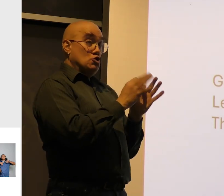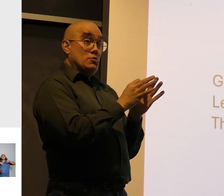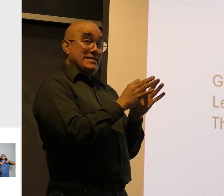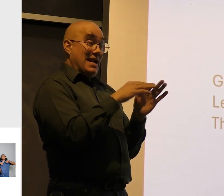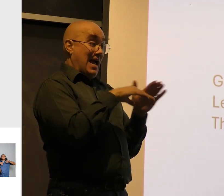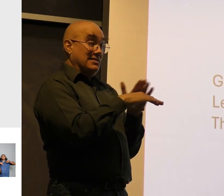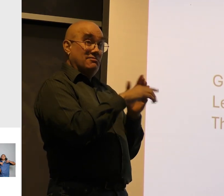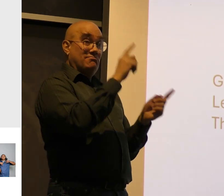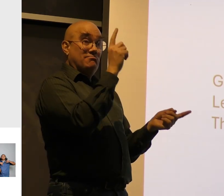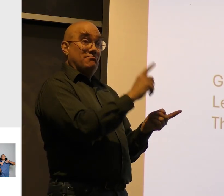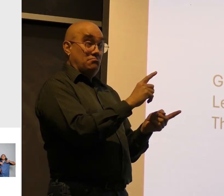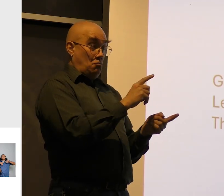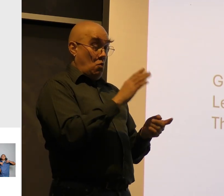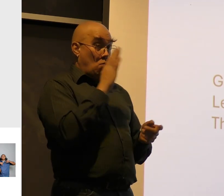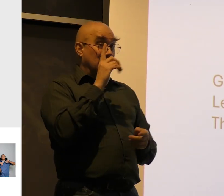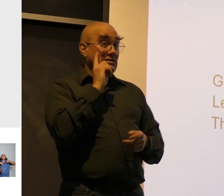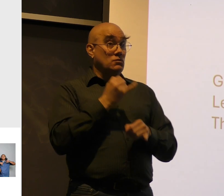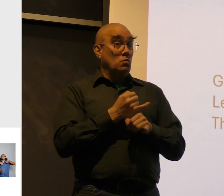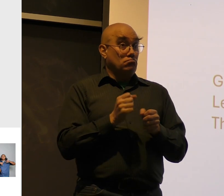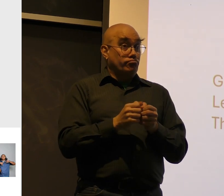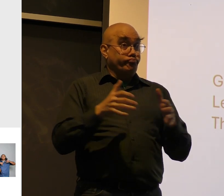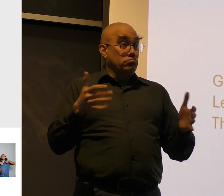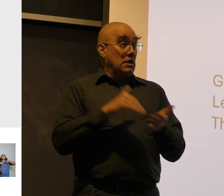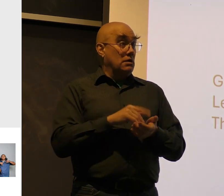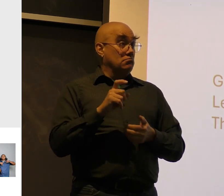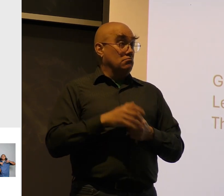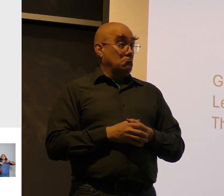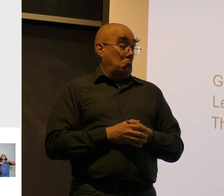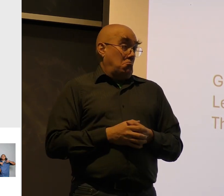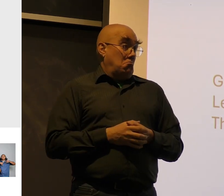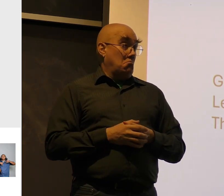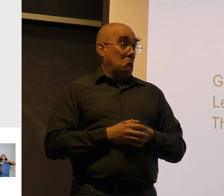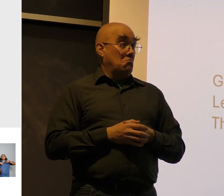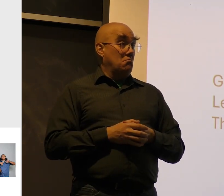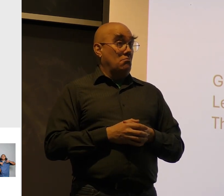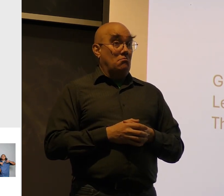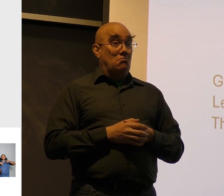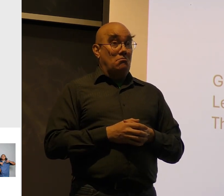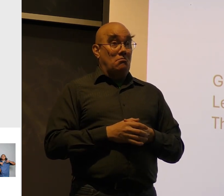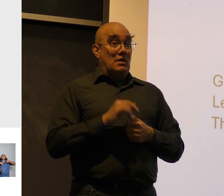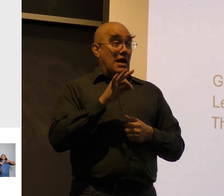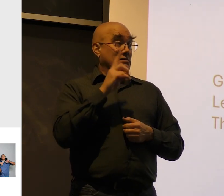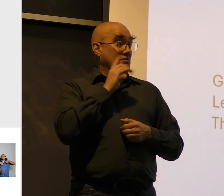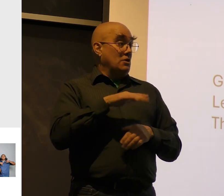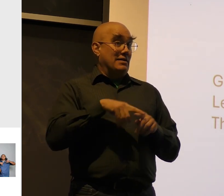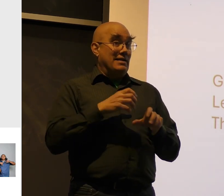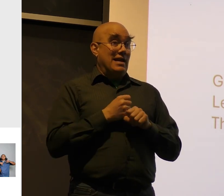if the rights to interpreting access diminishes, will deaf schools then grow again? I don't know. If